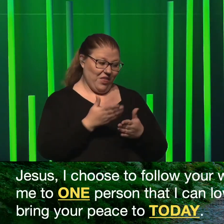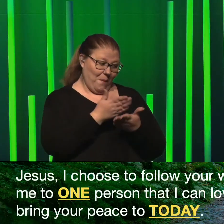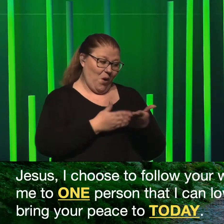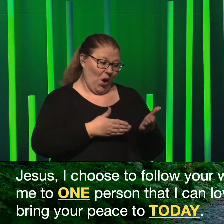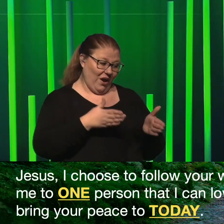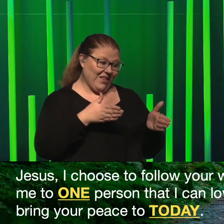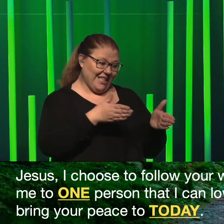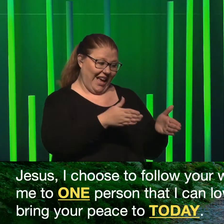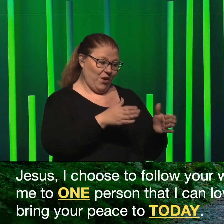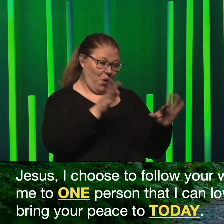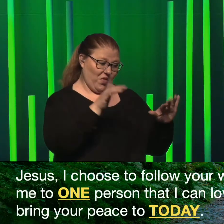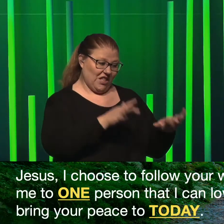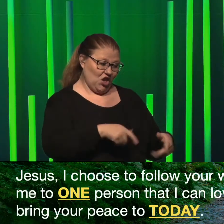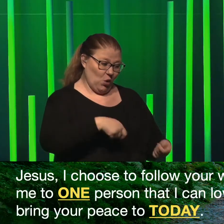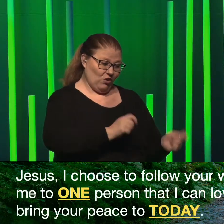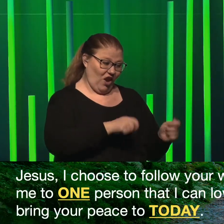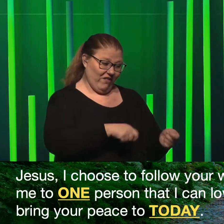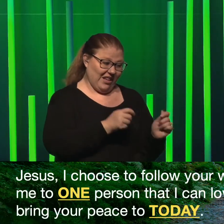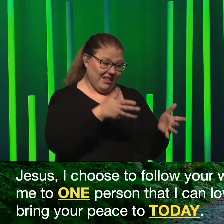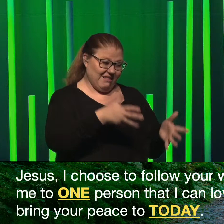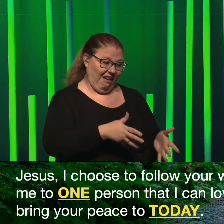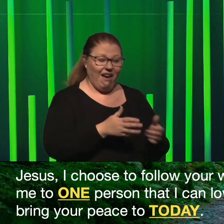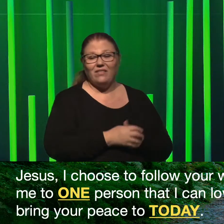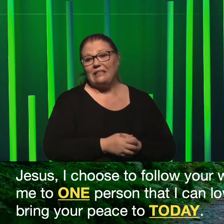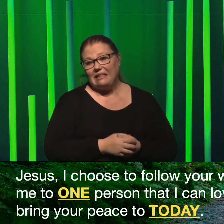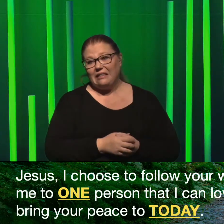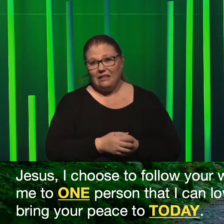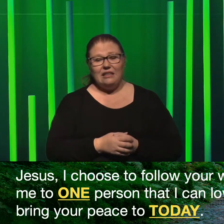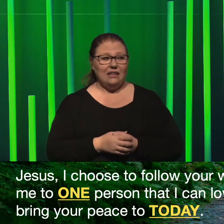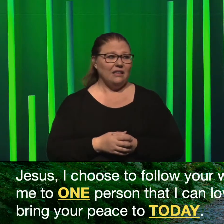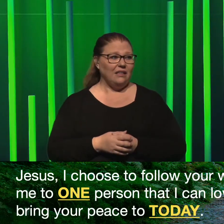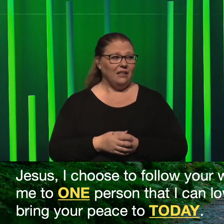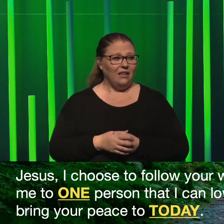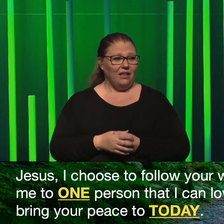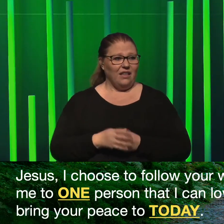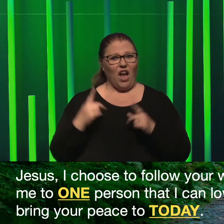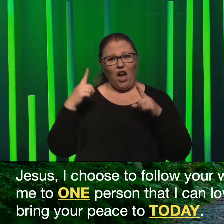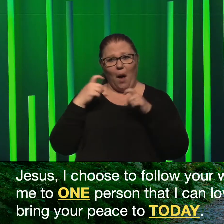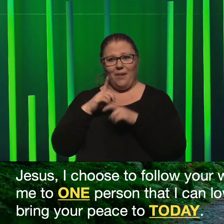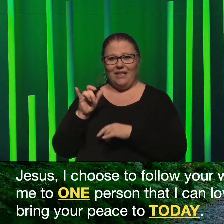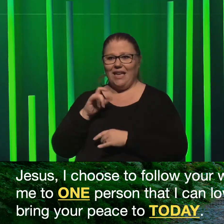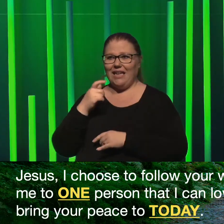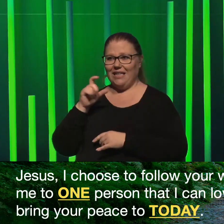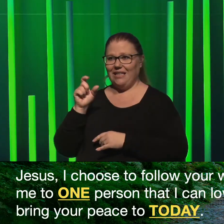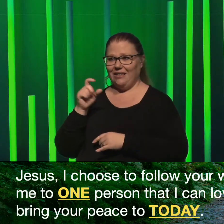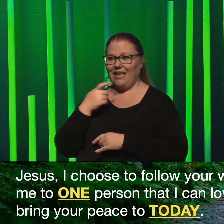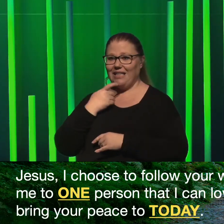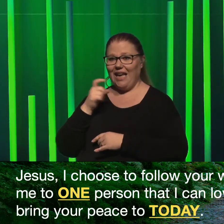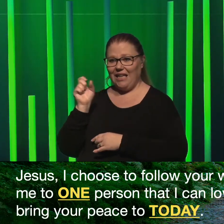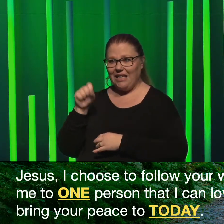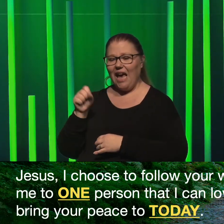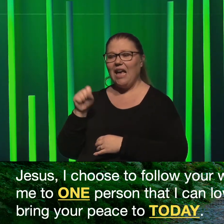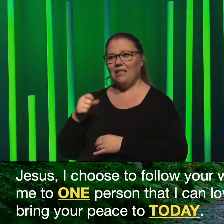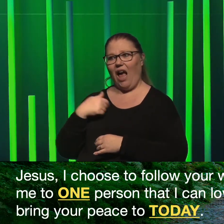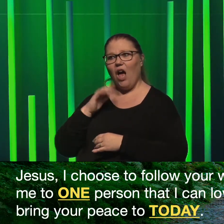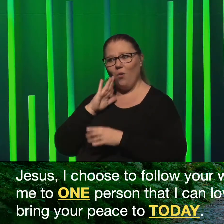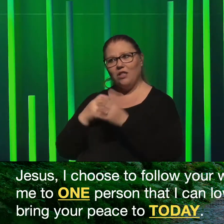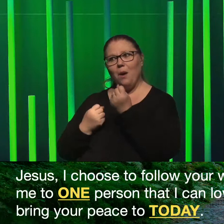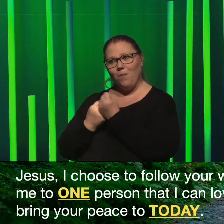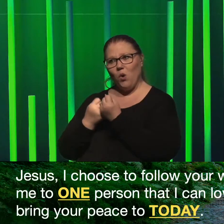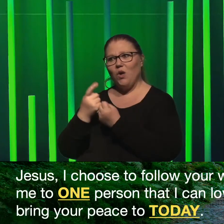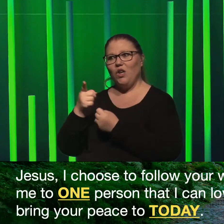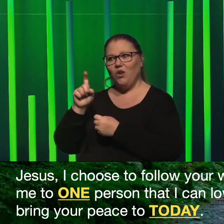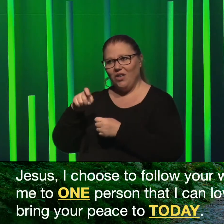day. It could be something as complex as saying yes to a long-term friendship with somebody who's in desperate need of care